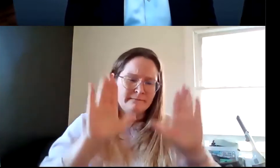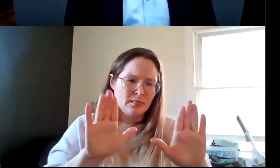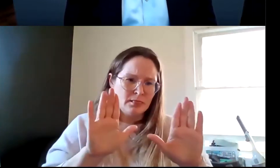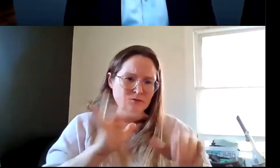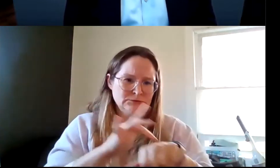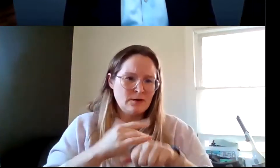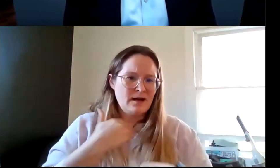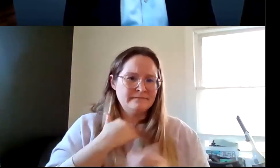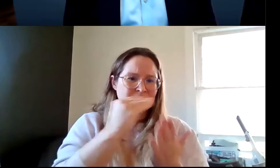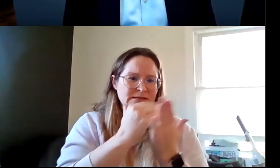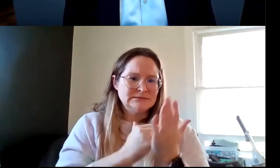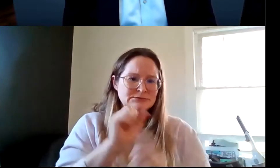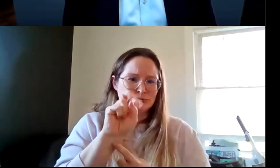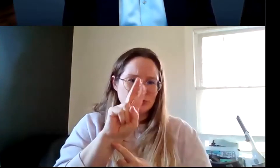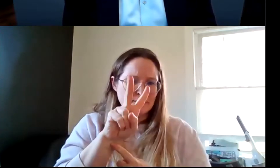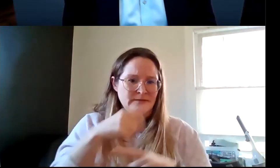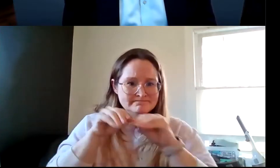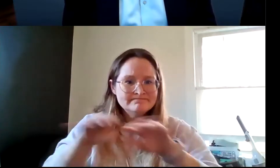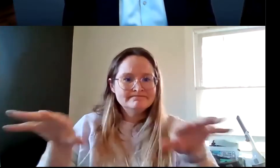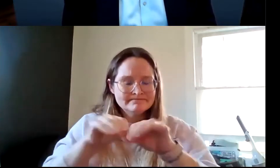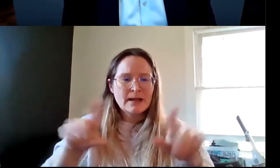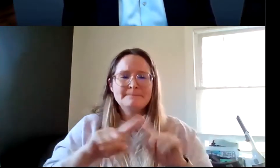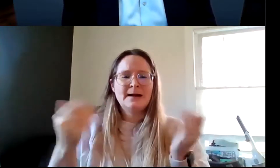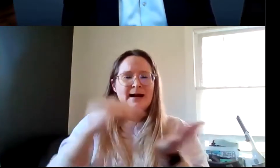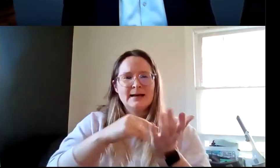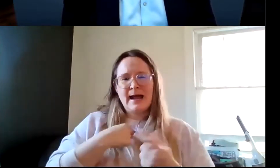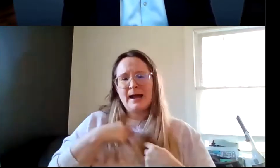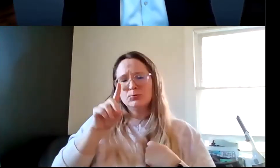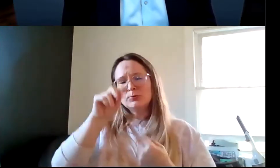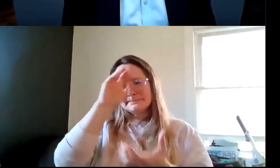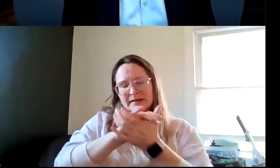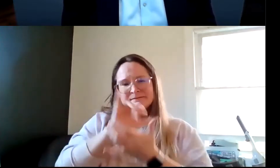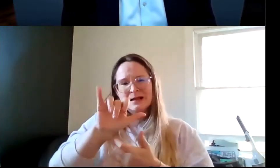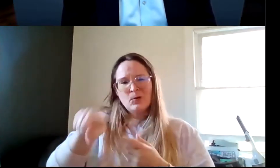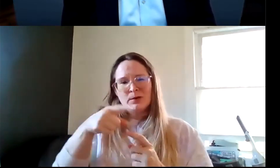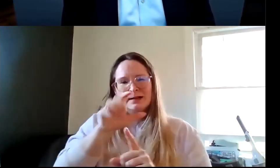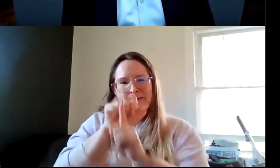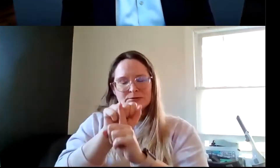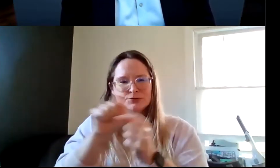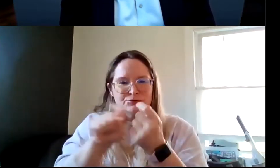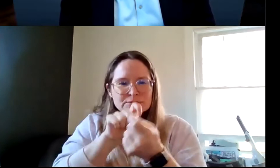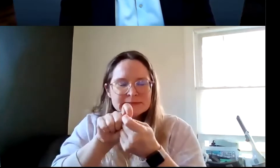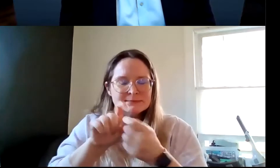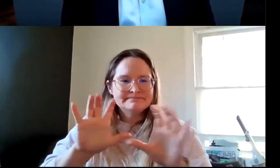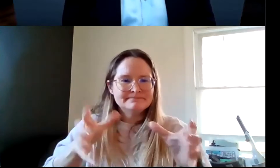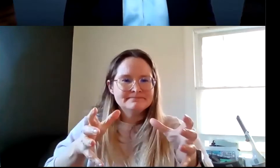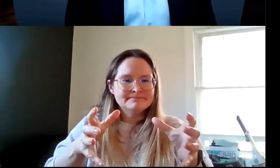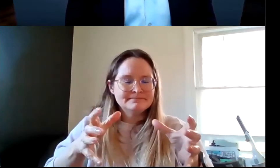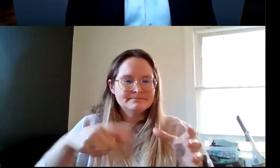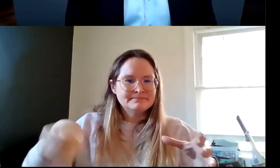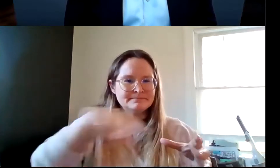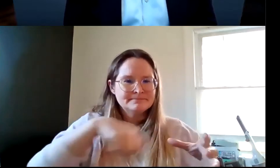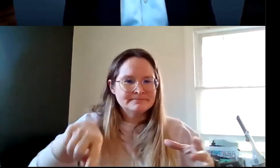I know that the commission, you know, has been very wonderful with their resources and creating blogs. And